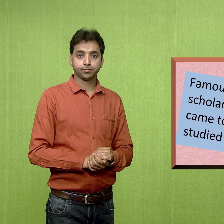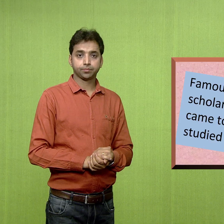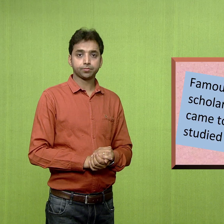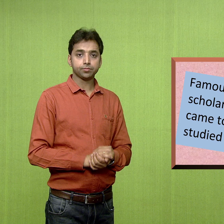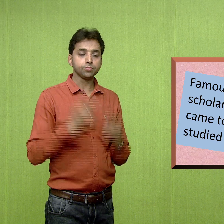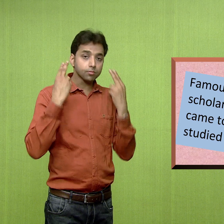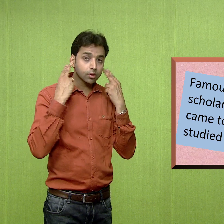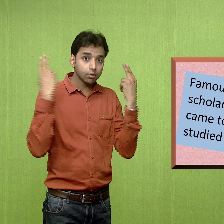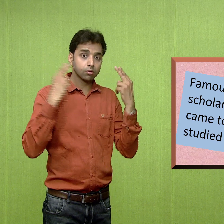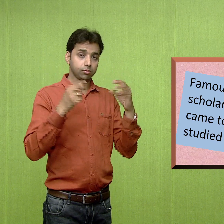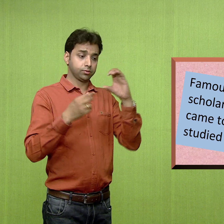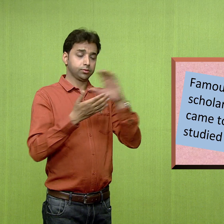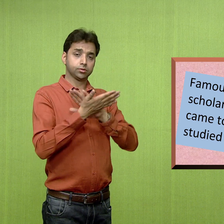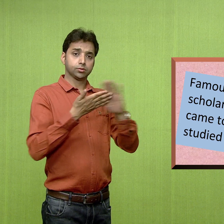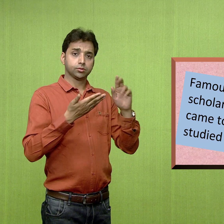Famous Chinese scholar